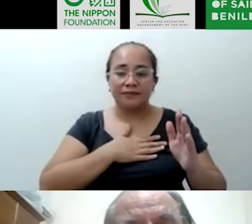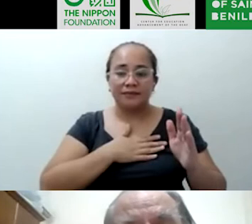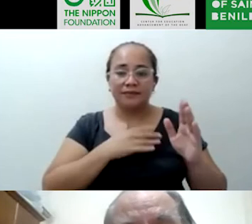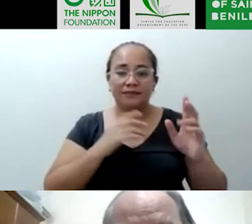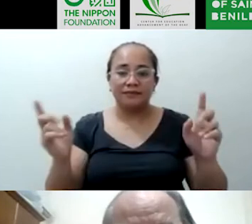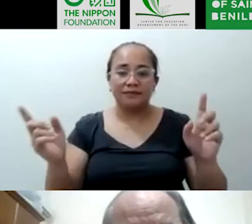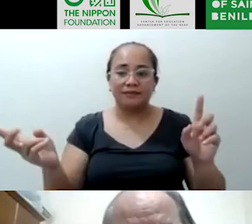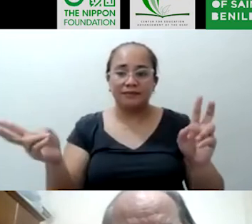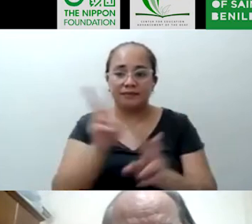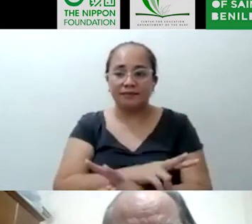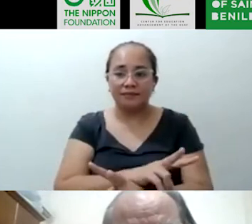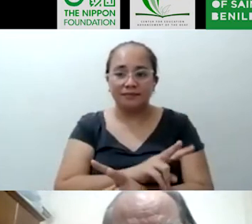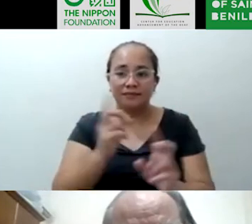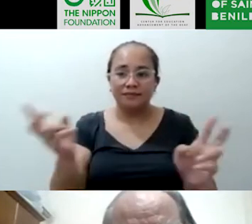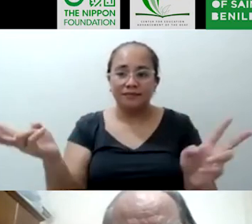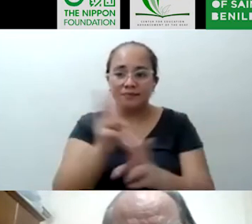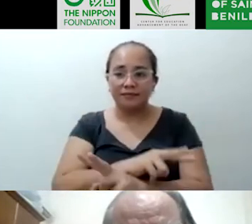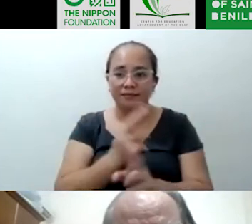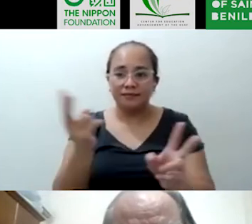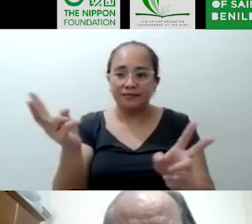and 1?